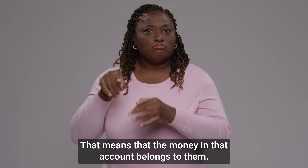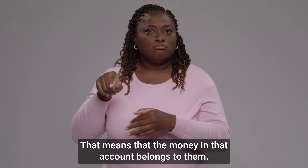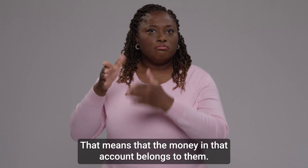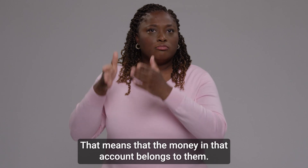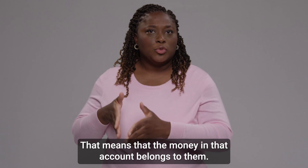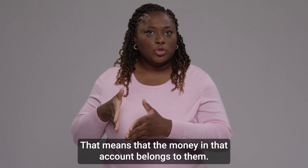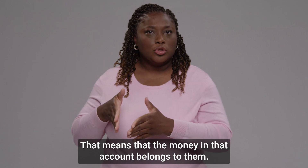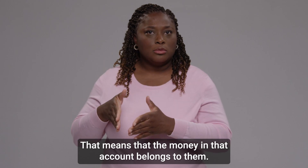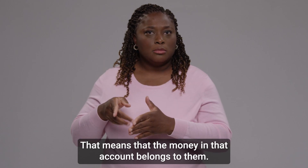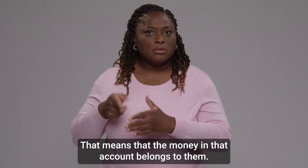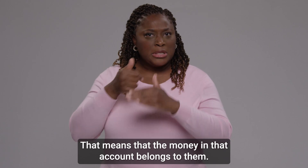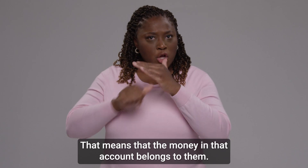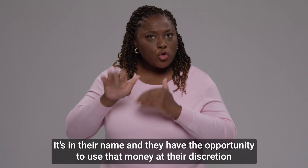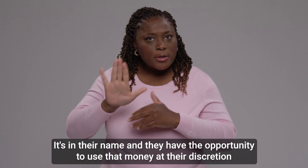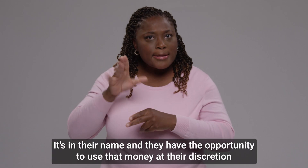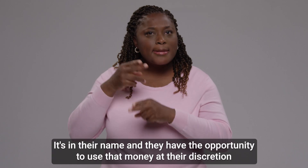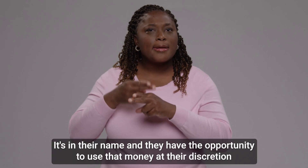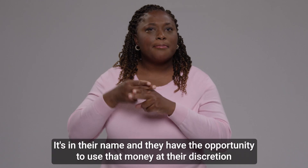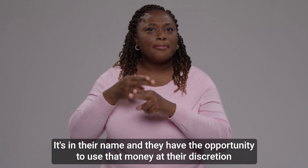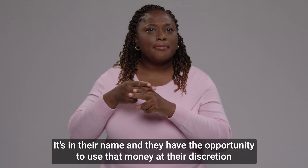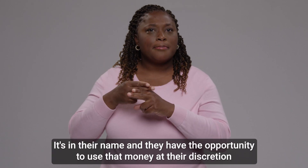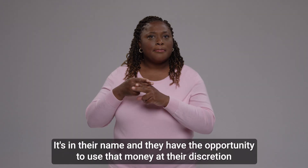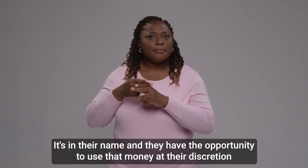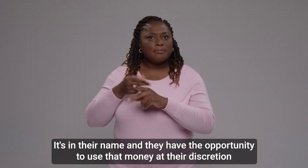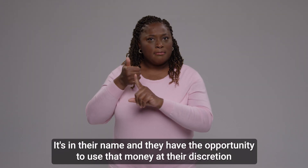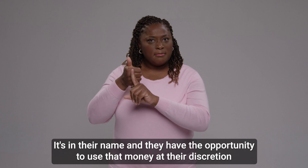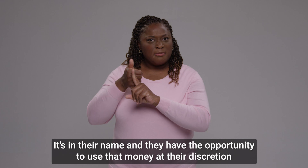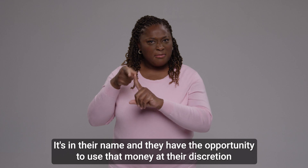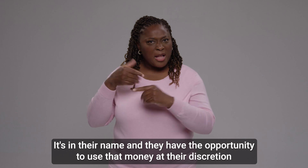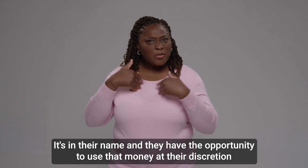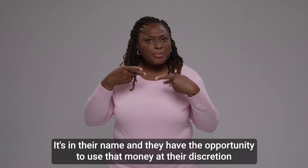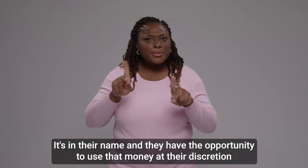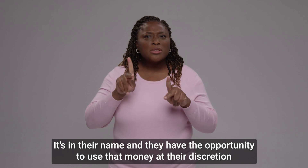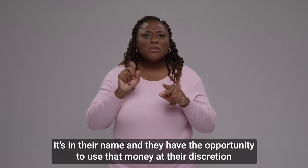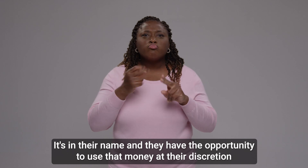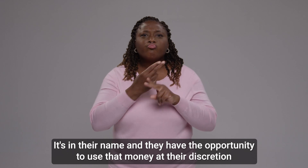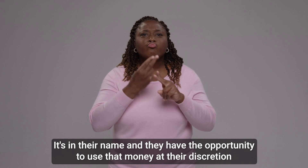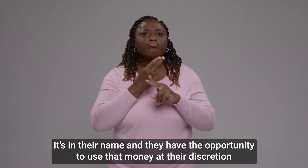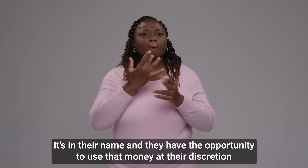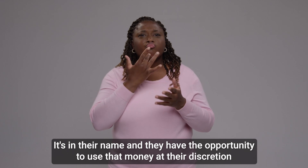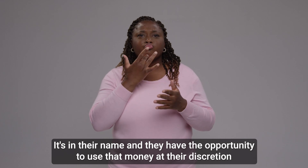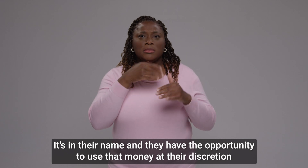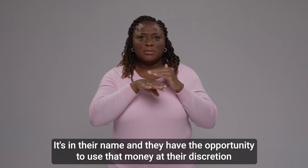belongs to them. It's in their name, and they have the opportunity to use that money at